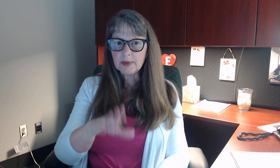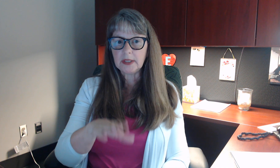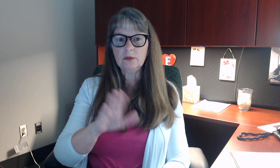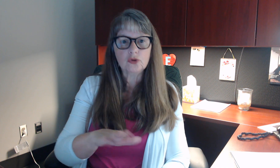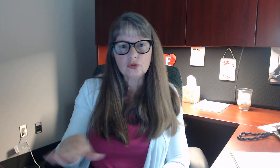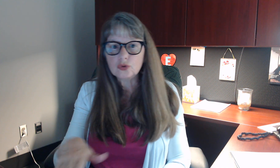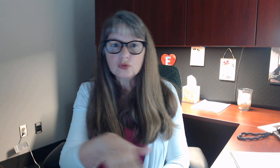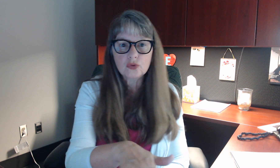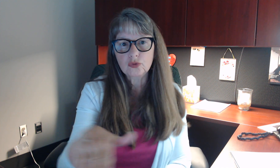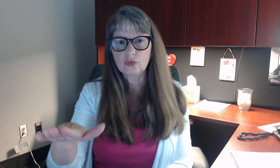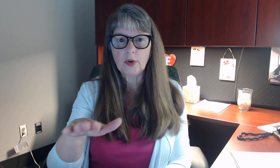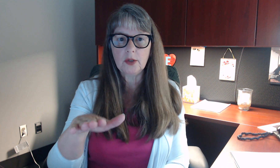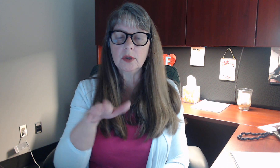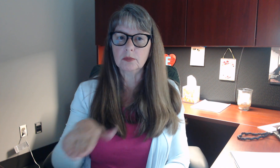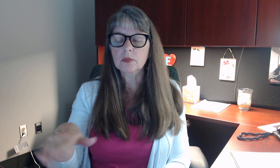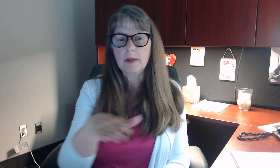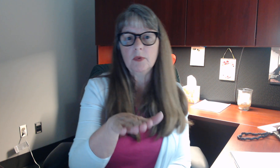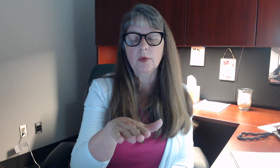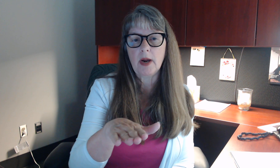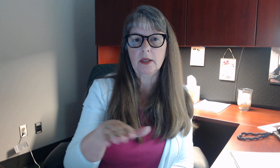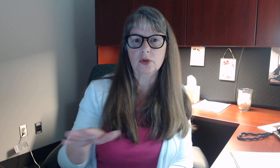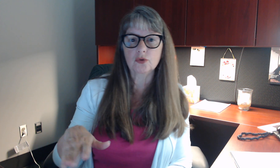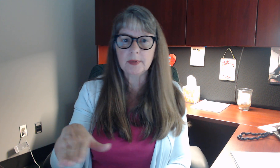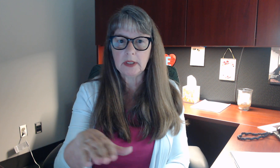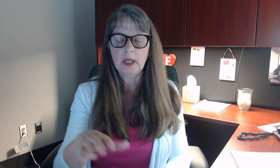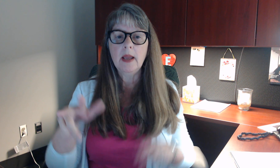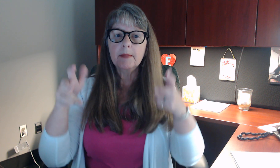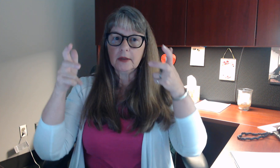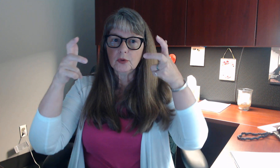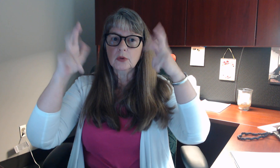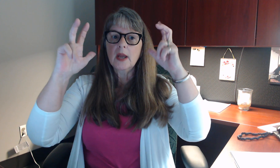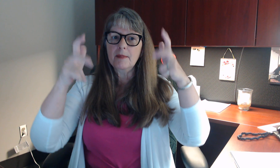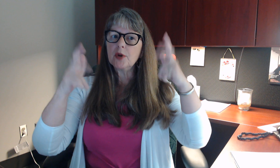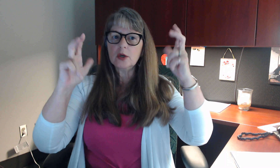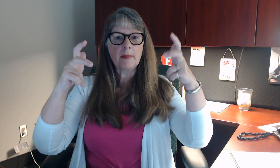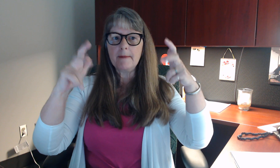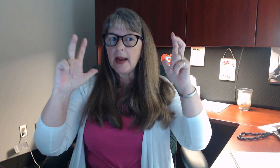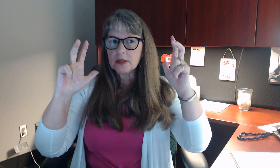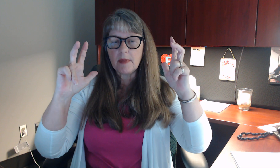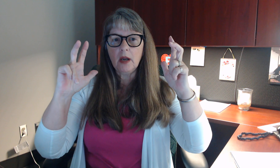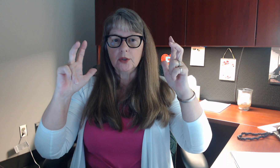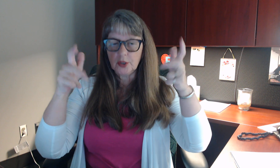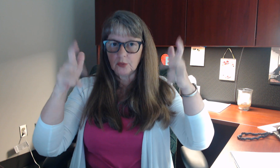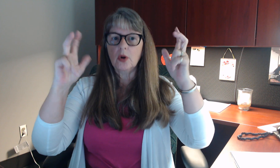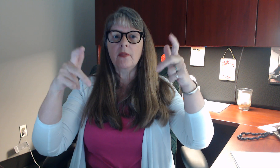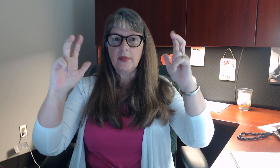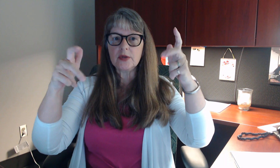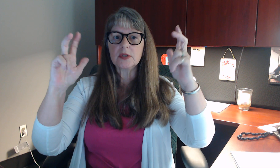dribbling, right, you can and move your body to dribbling. But if you're talking about basketball in general, then this is the sign